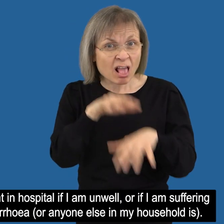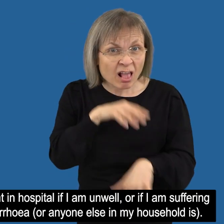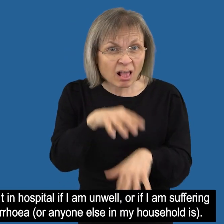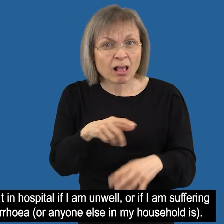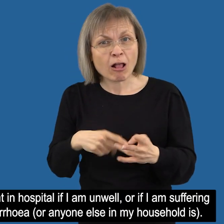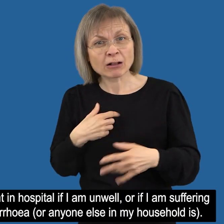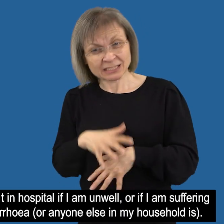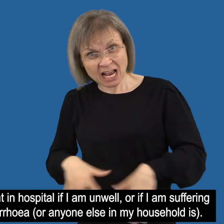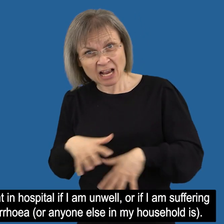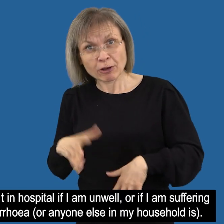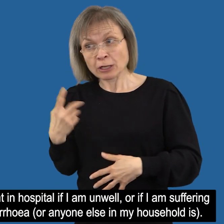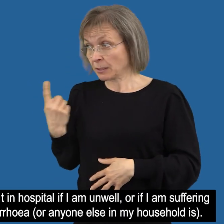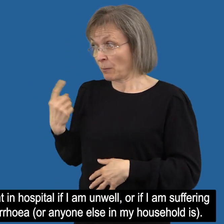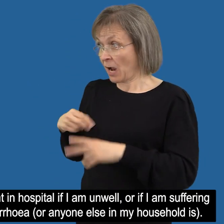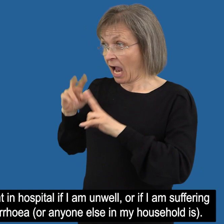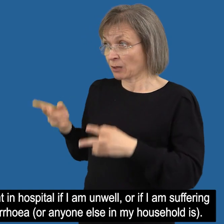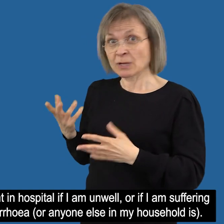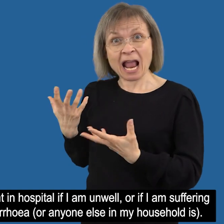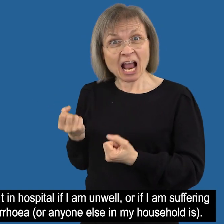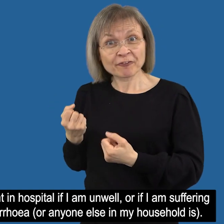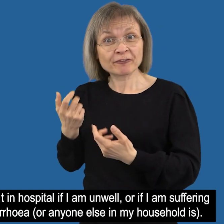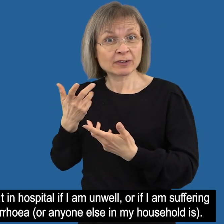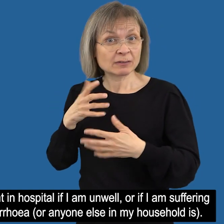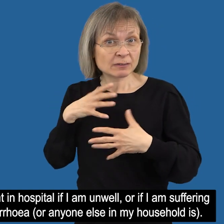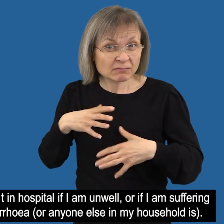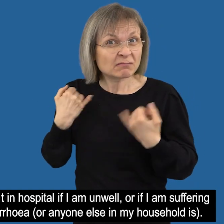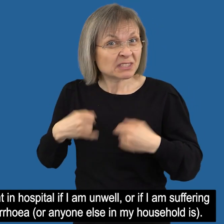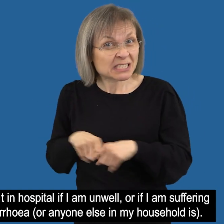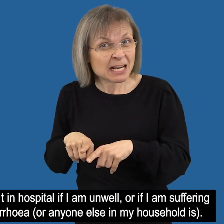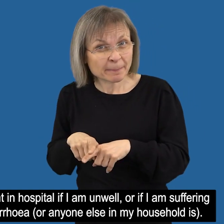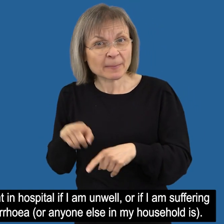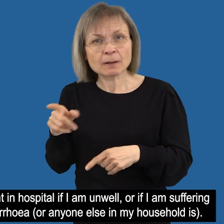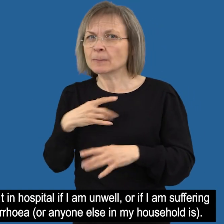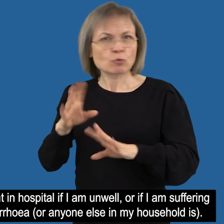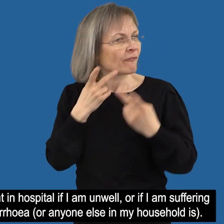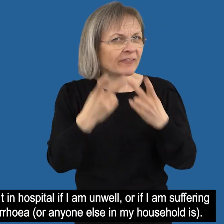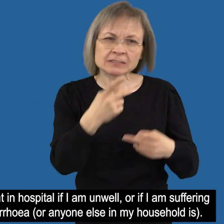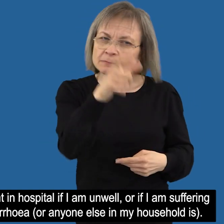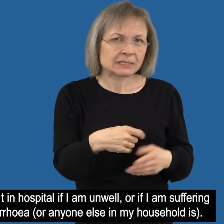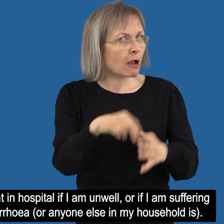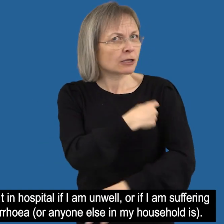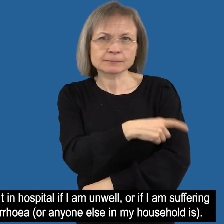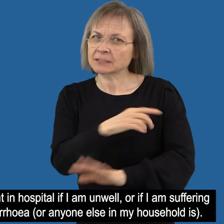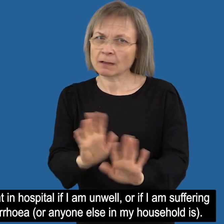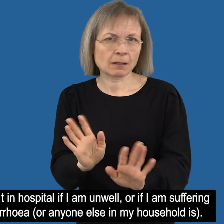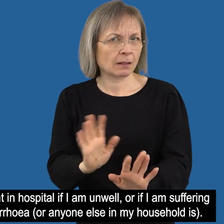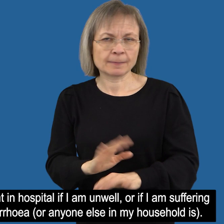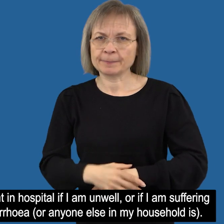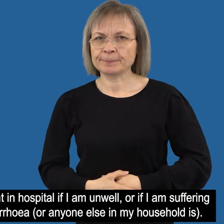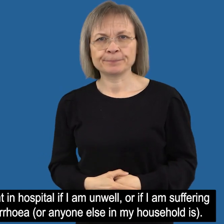Not visiting a patient in hospital if I am unwell, or if I am suffering from vomiting or diarrhoea, or anyone else in my